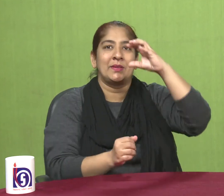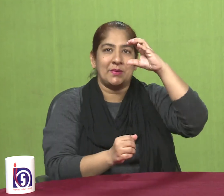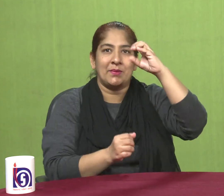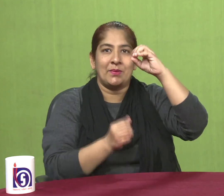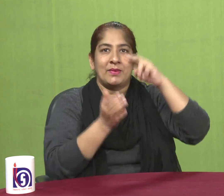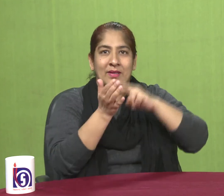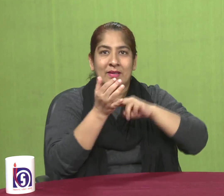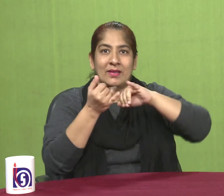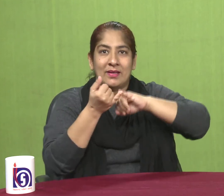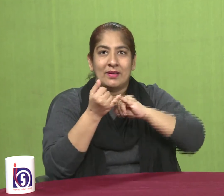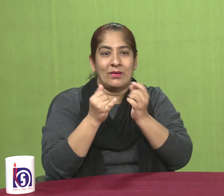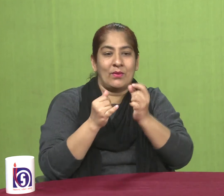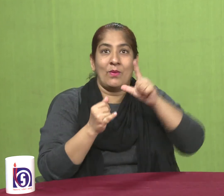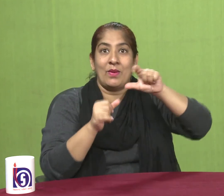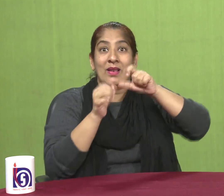consular invoice,